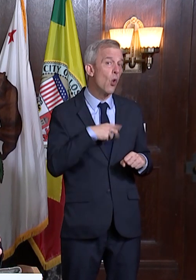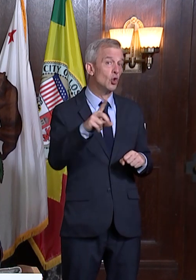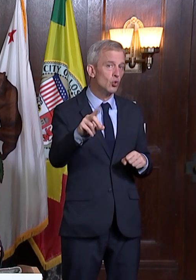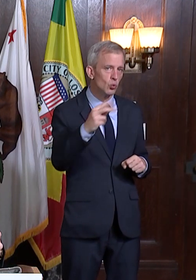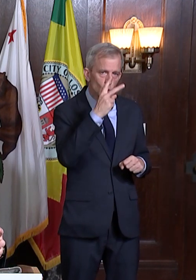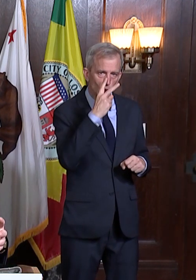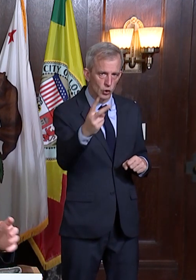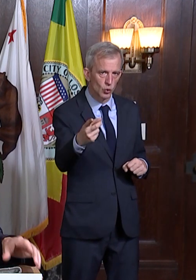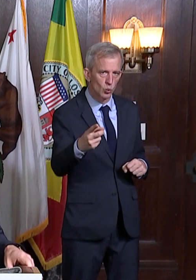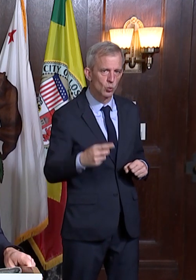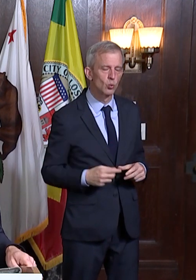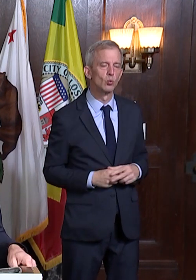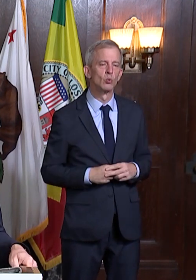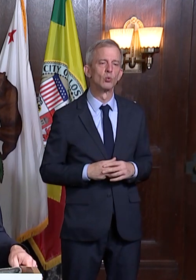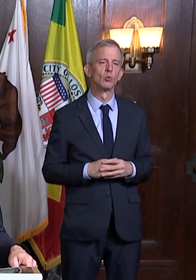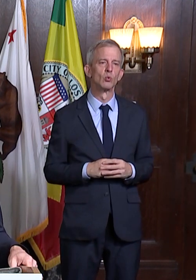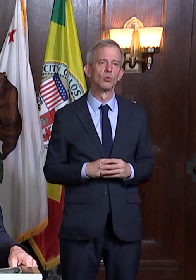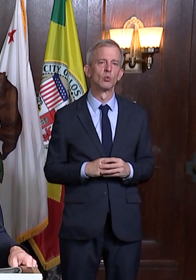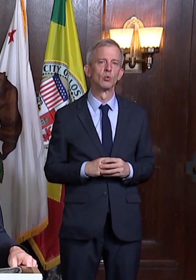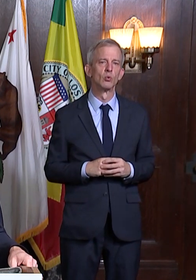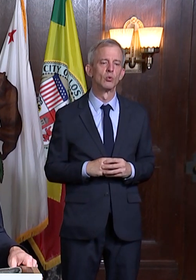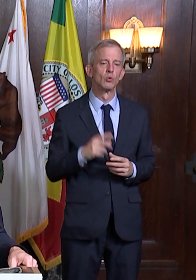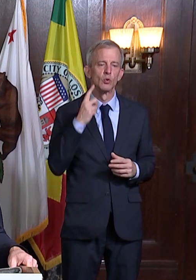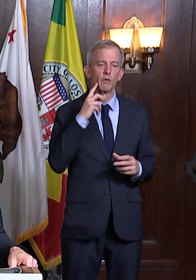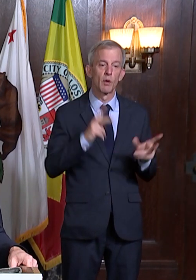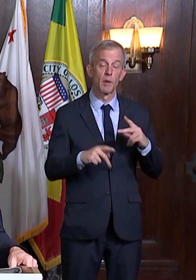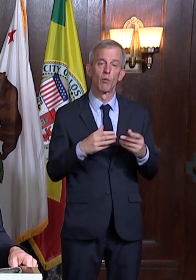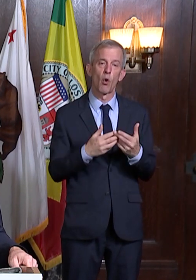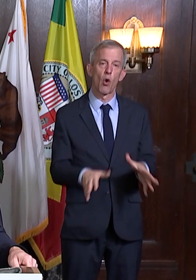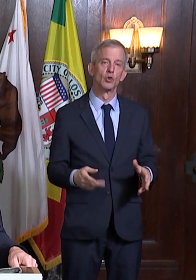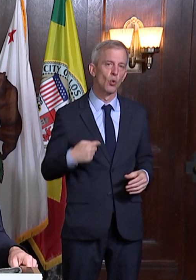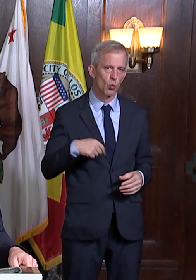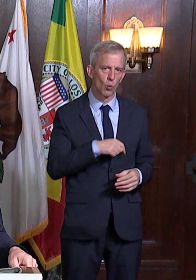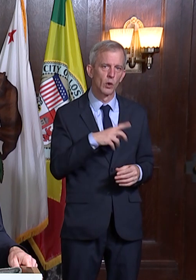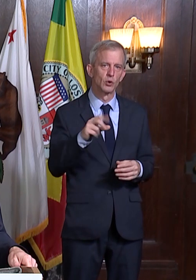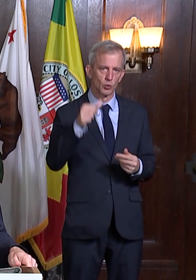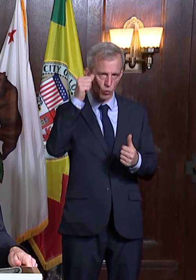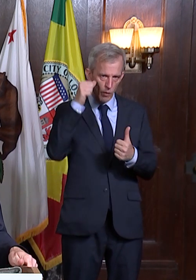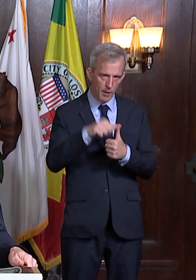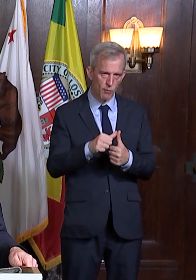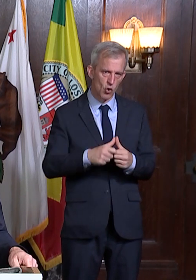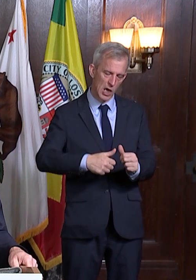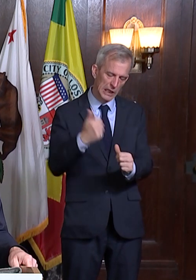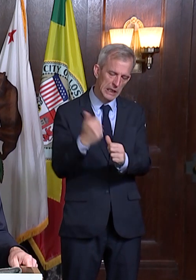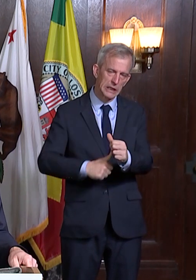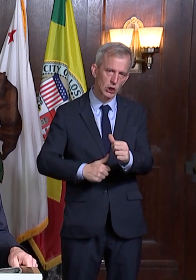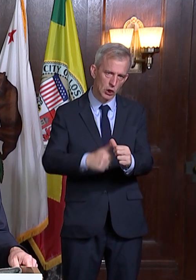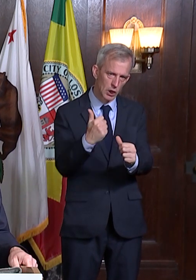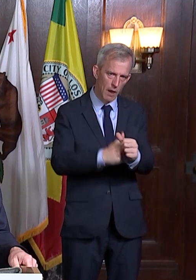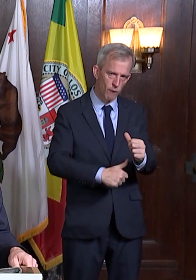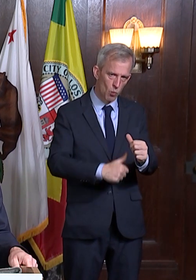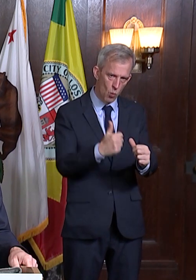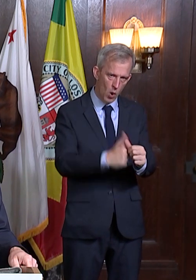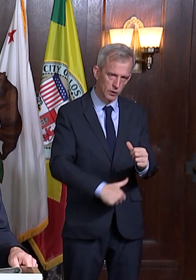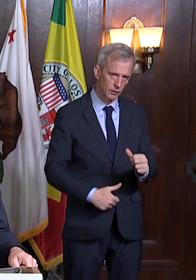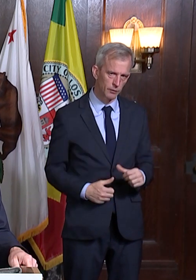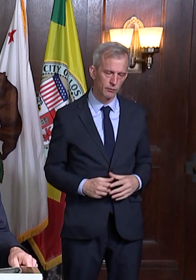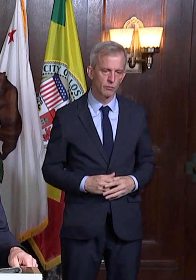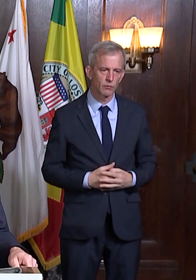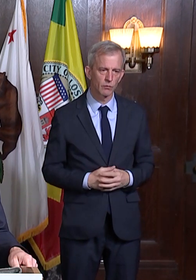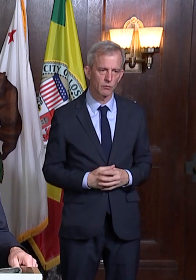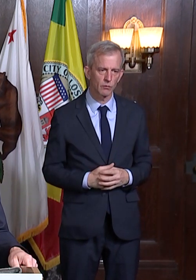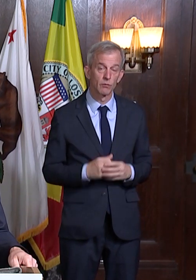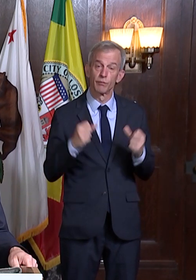for those who we've lost, that we remember you, each and every one. Many tears